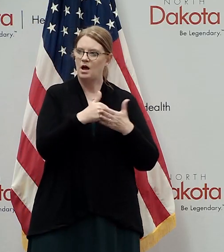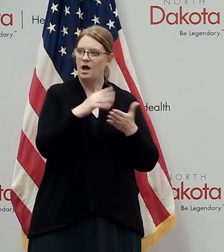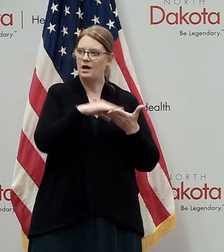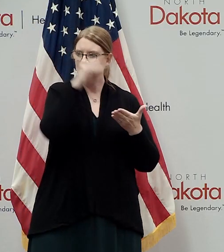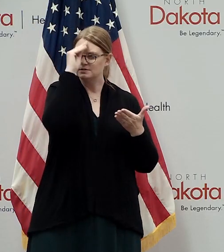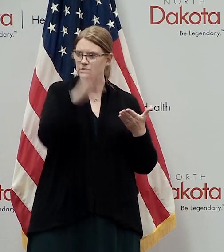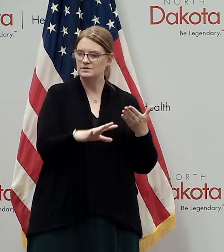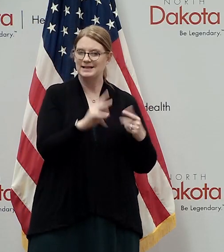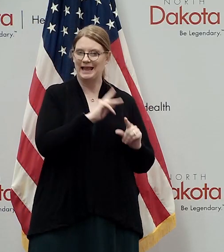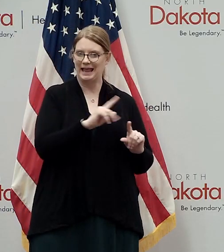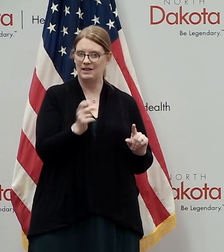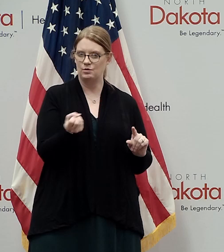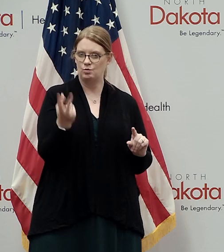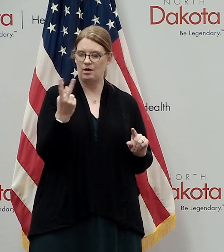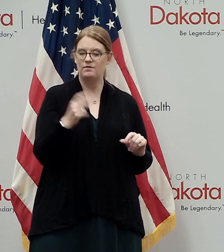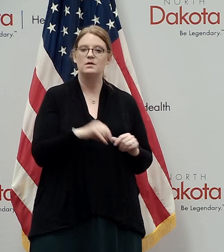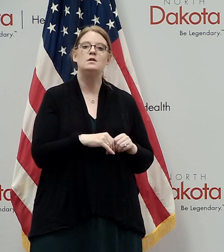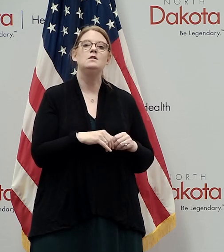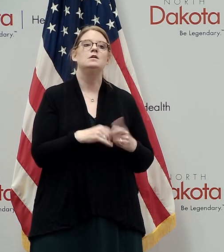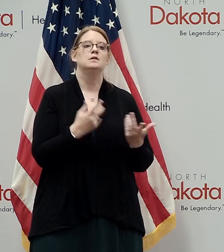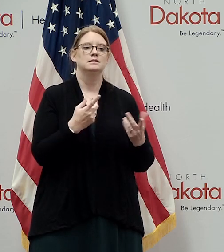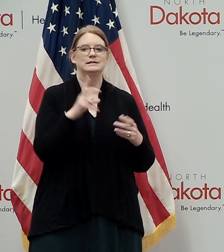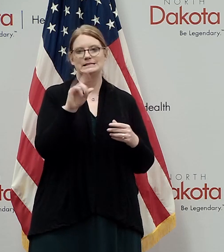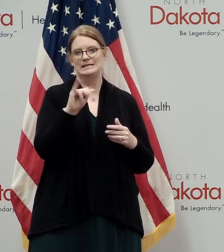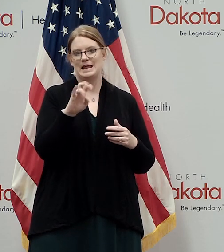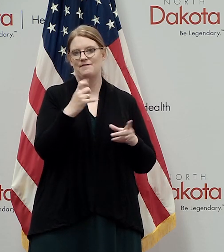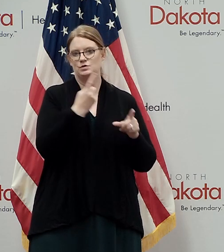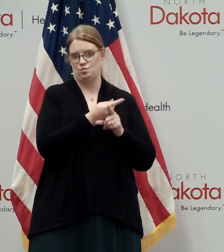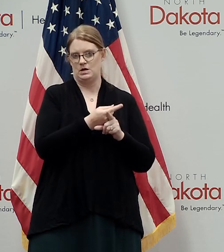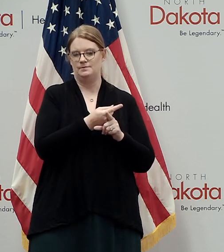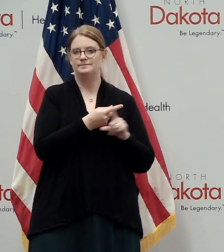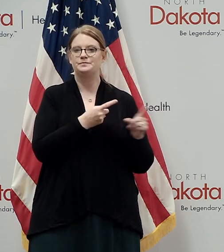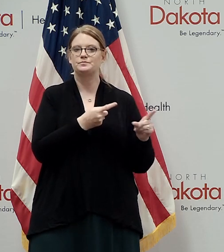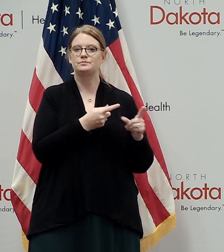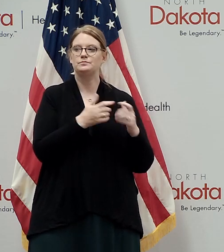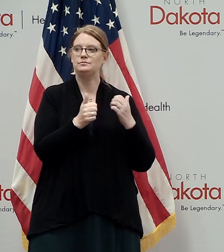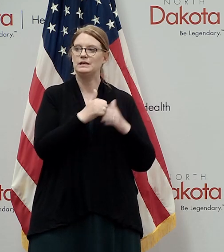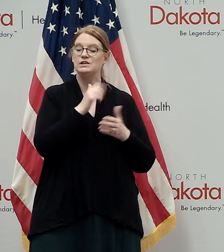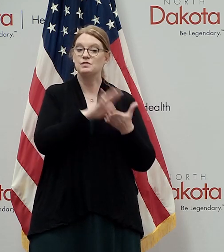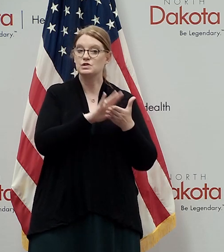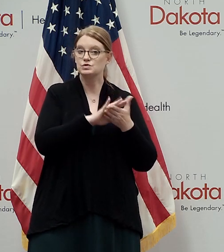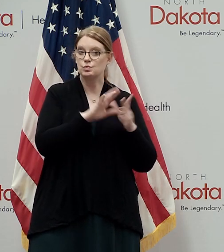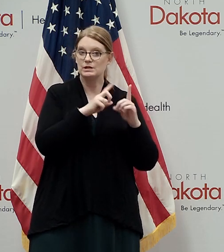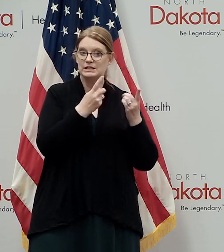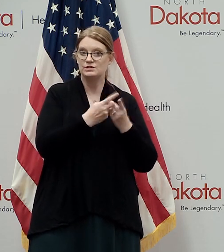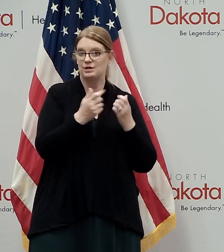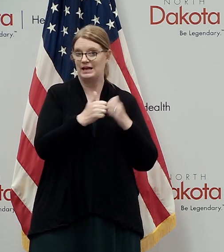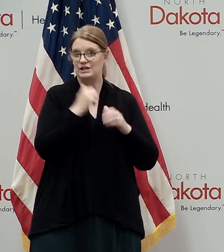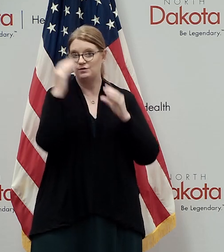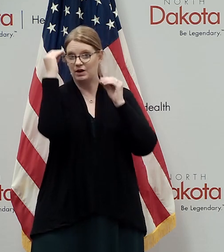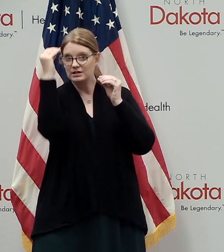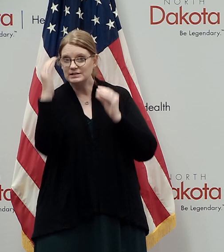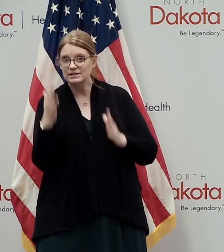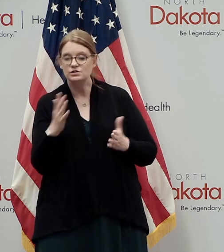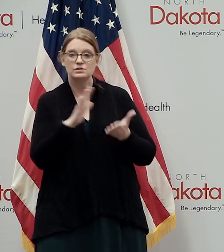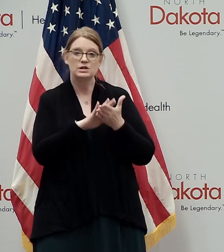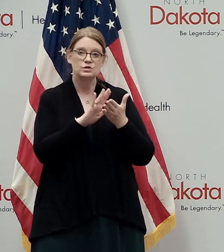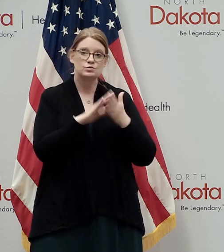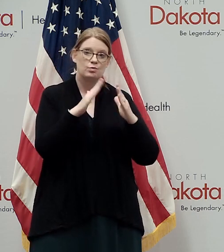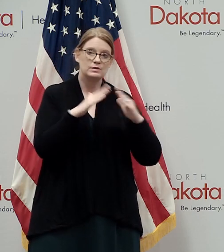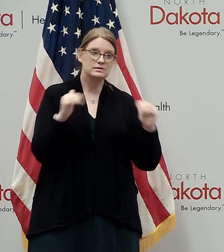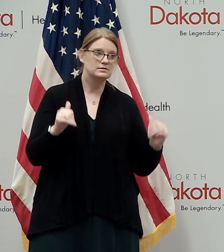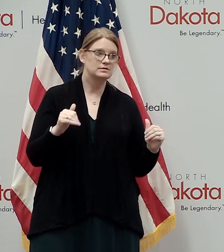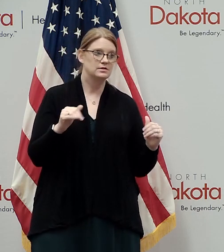kindergarten through 12th grade. Essentially, Dave is correct. It is in order for each of our school districts, each of our teachers, and our school systems